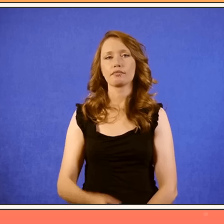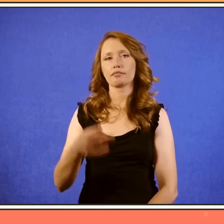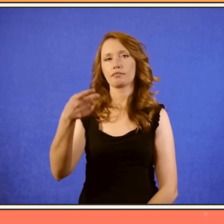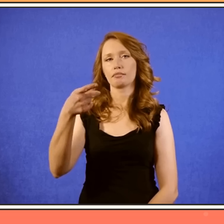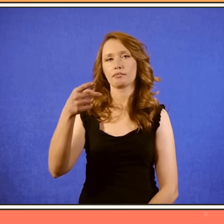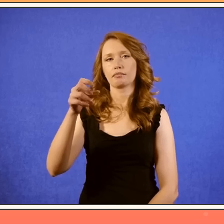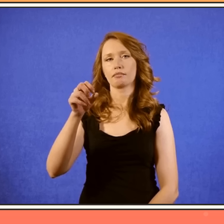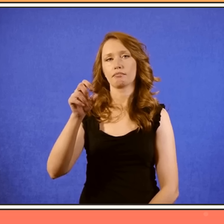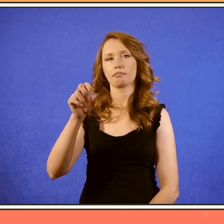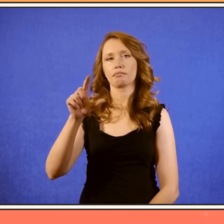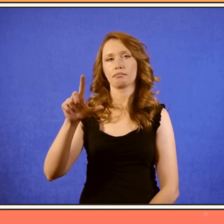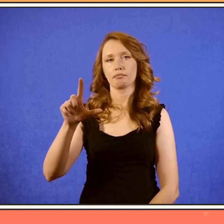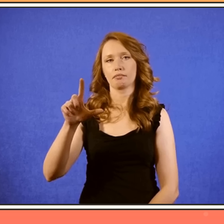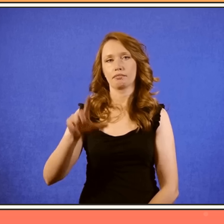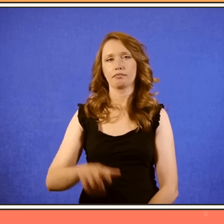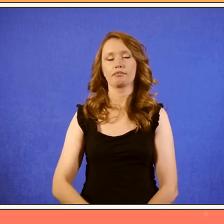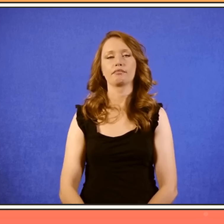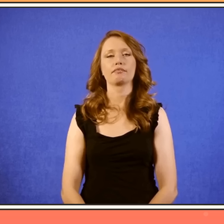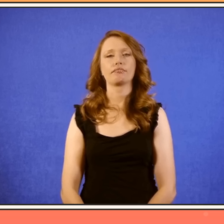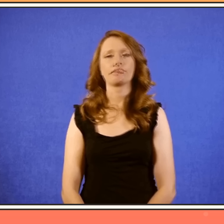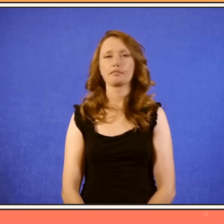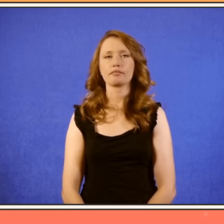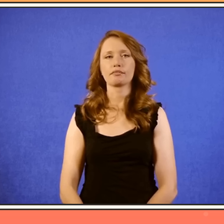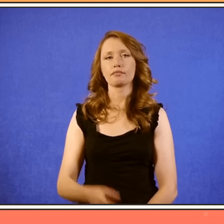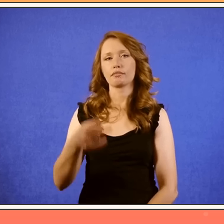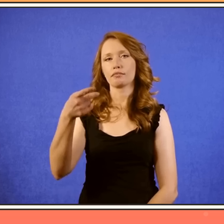The backyard spot for cannonballs.